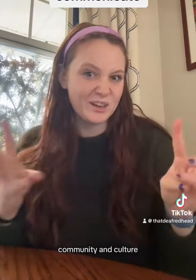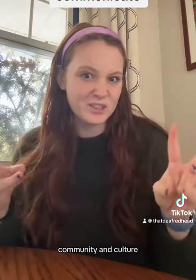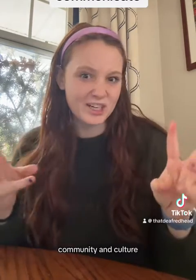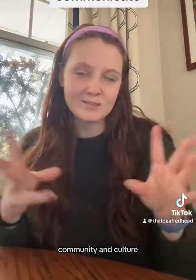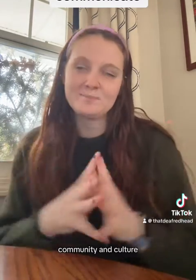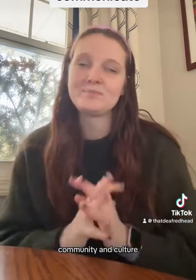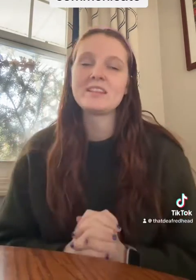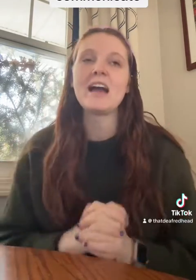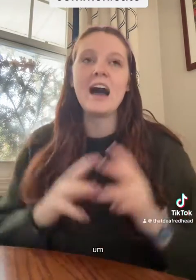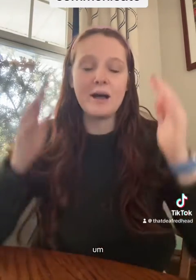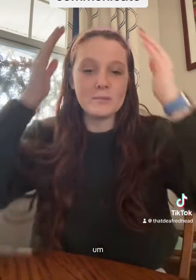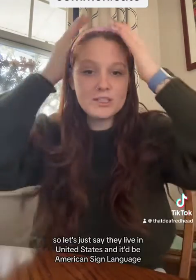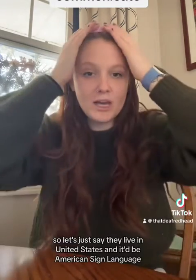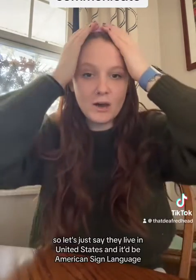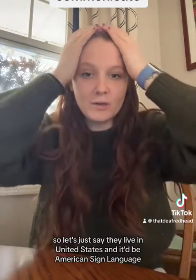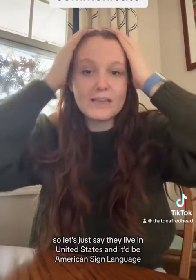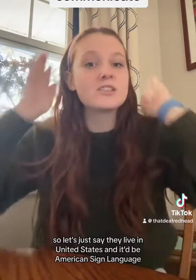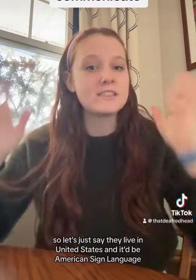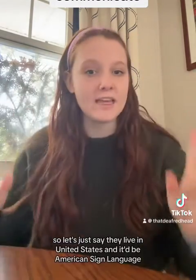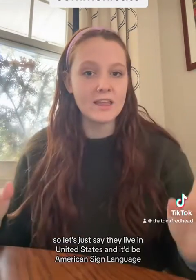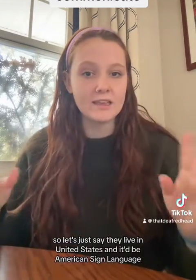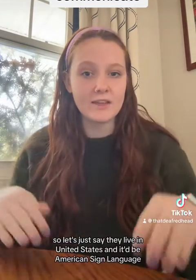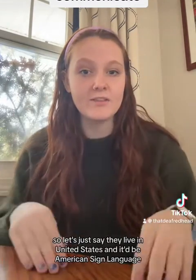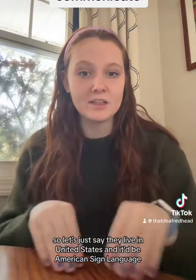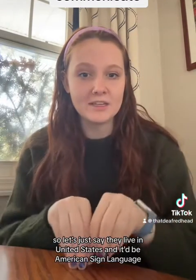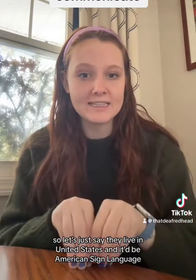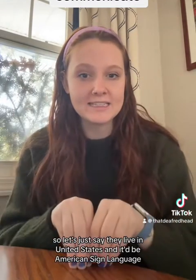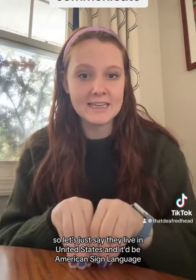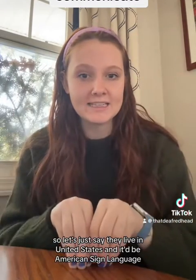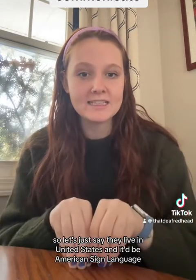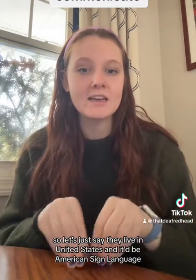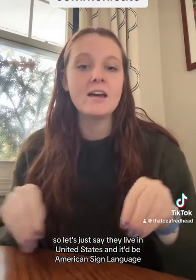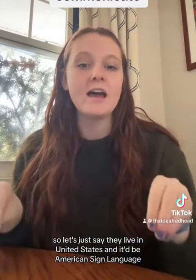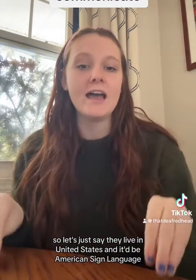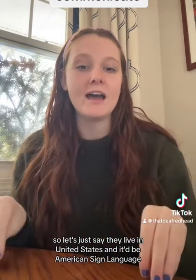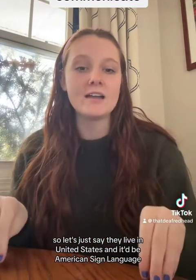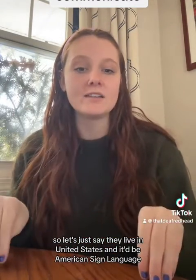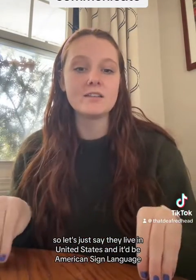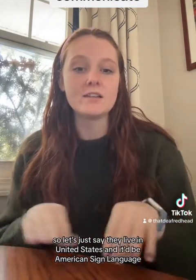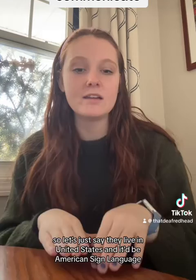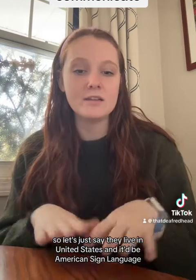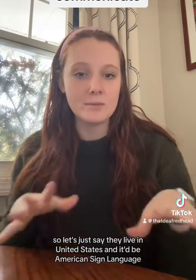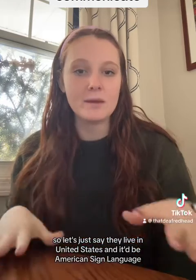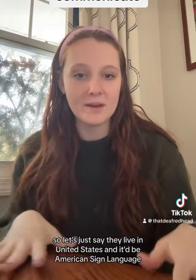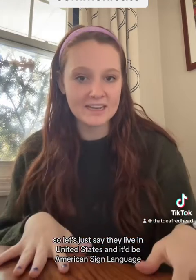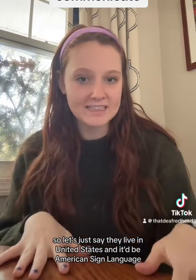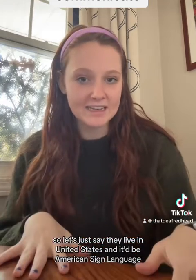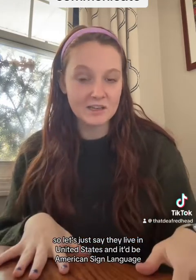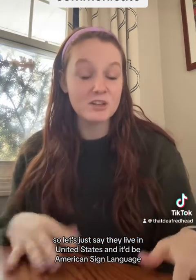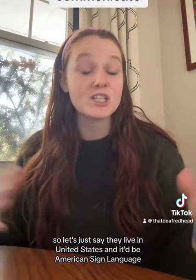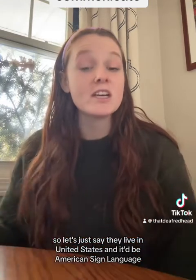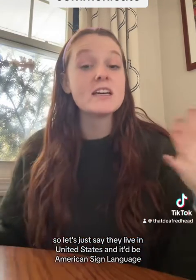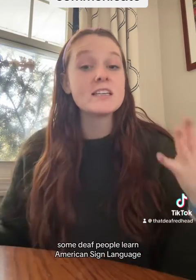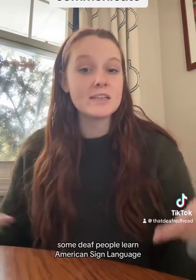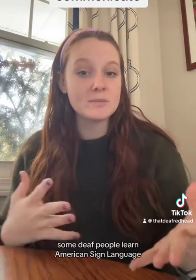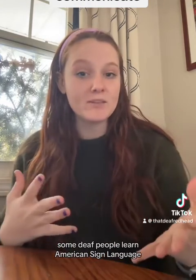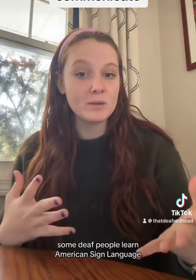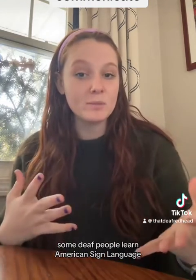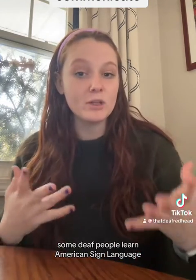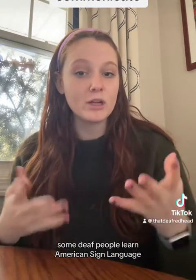culture. So let's just say they live in the United States, and it'd be American Sign Language. Some deaf people learn